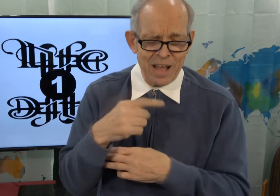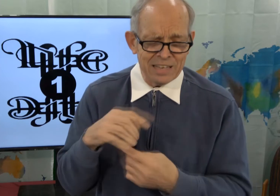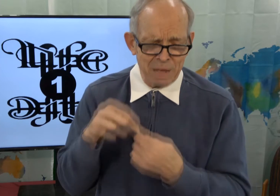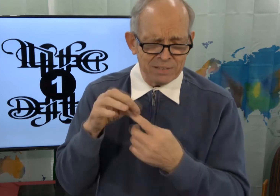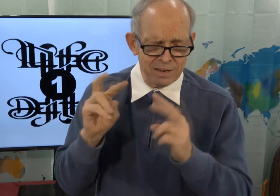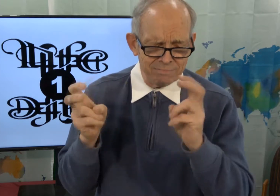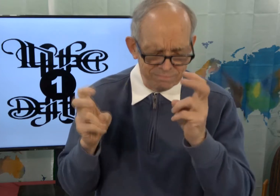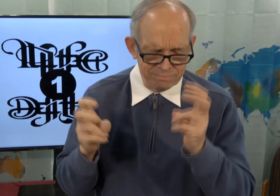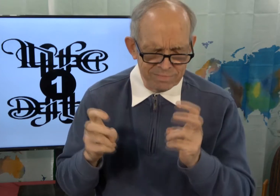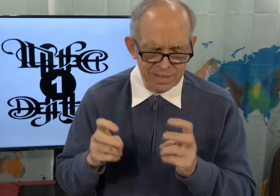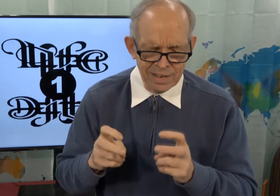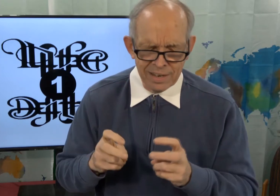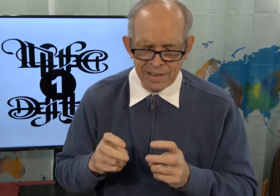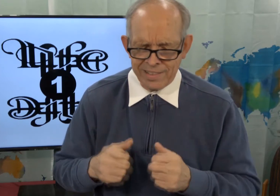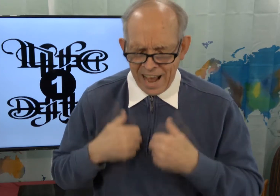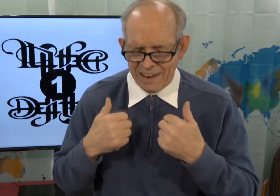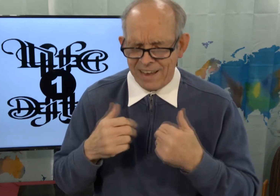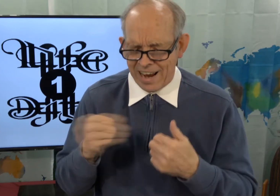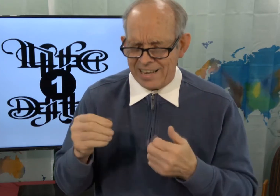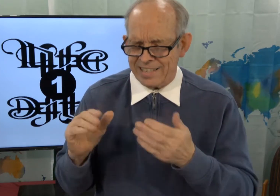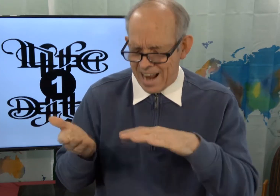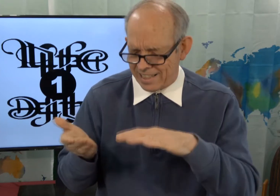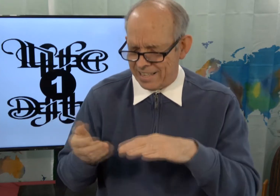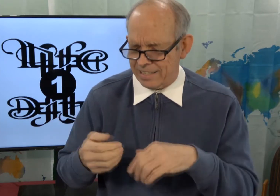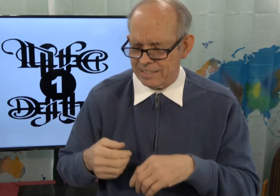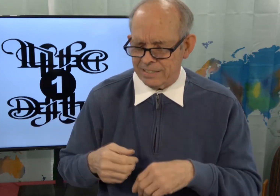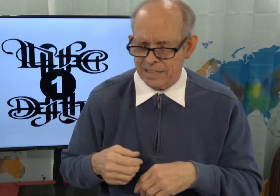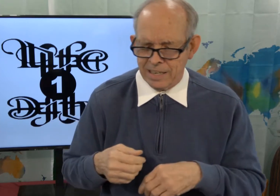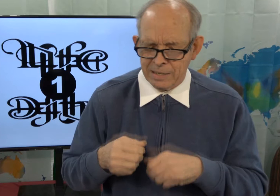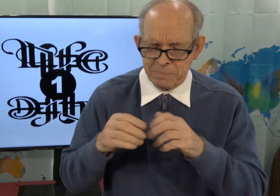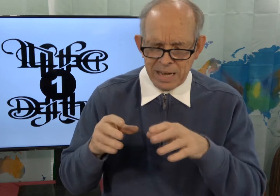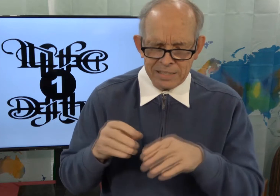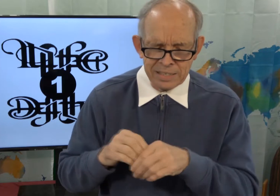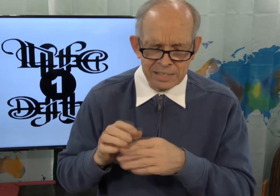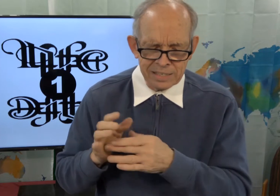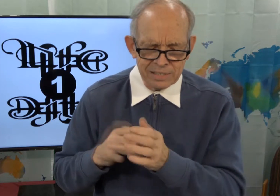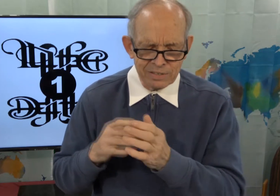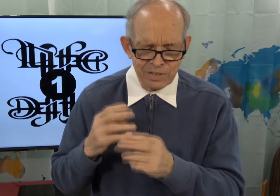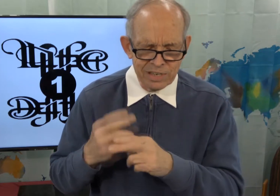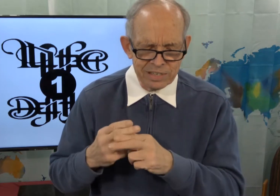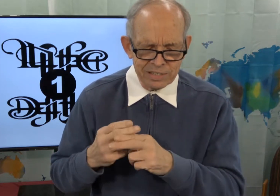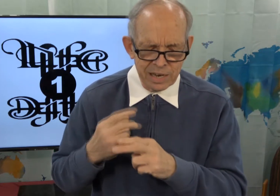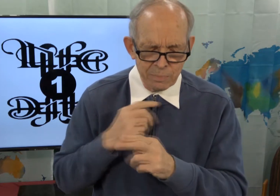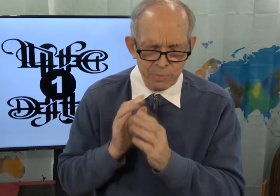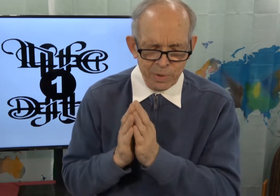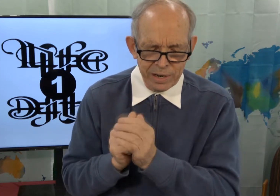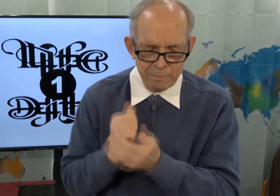but the life and death. Bless in Jesus' name, we pray, amen.